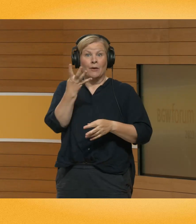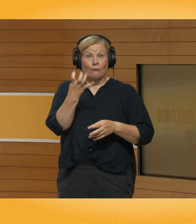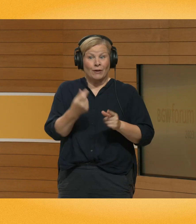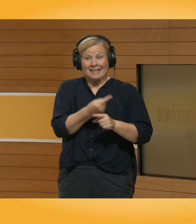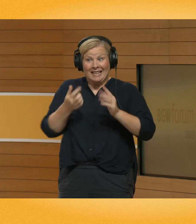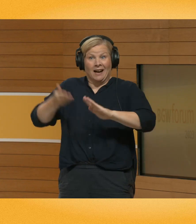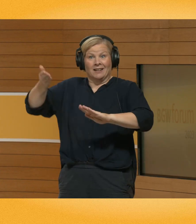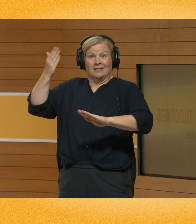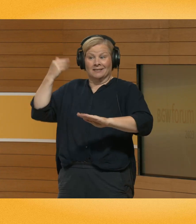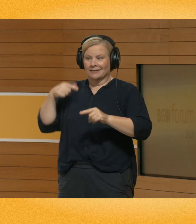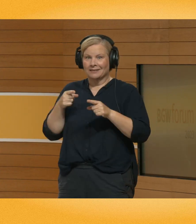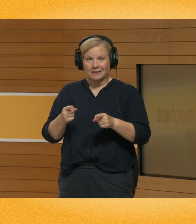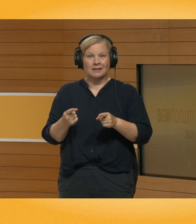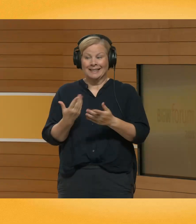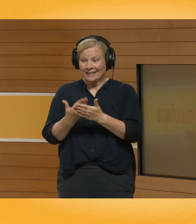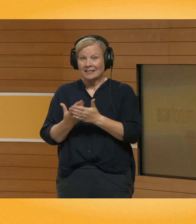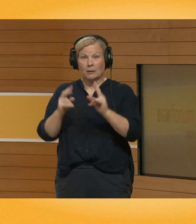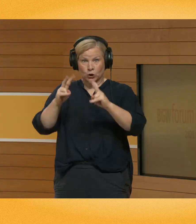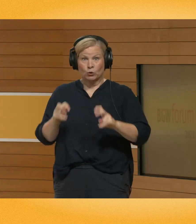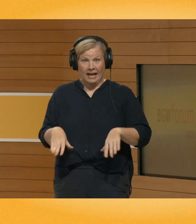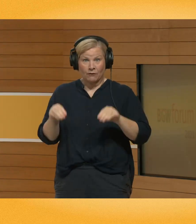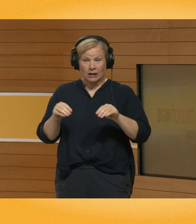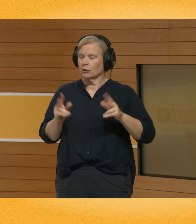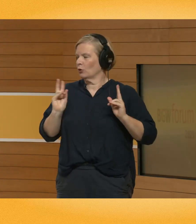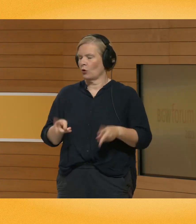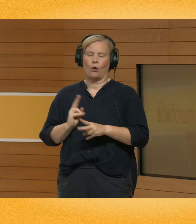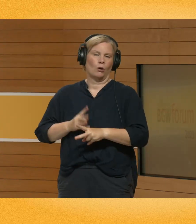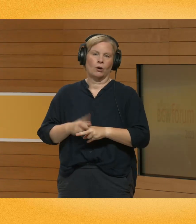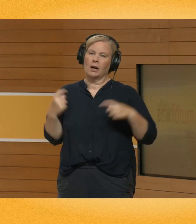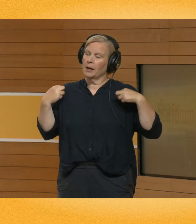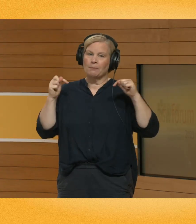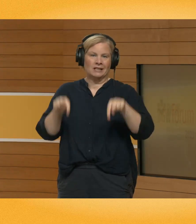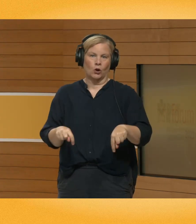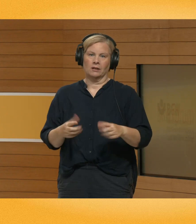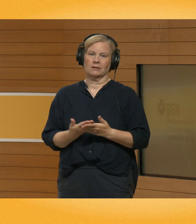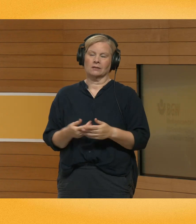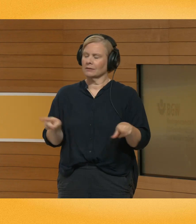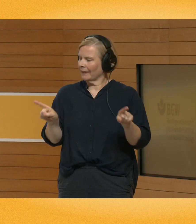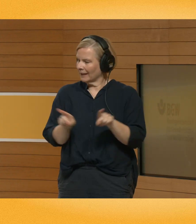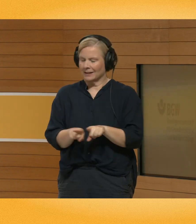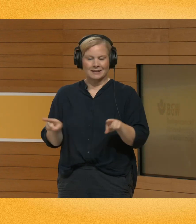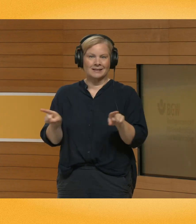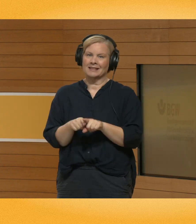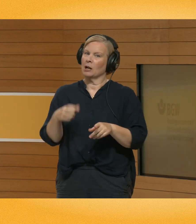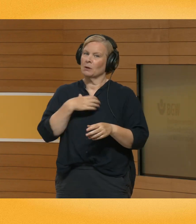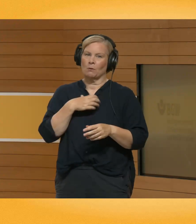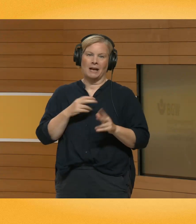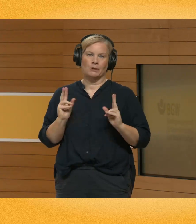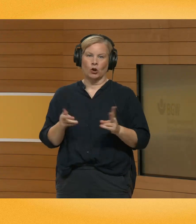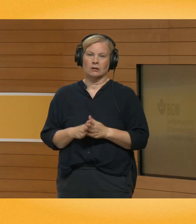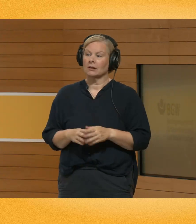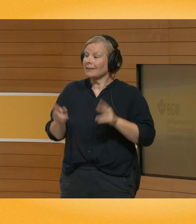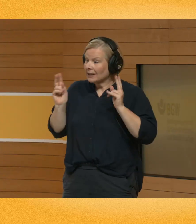similar challenges, or actually the same challenges, finding the right staff, finding good staff. There's a